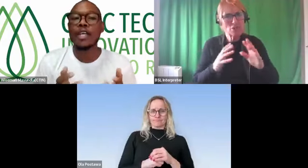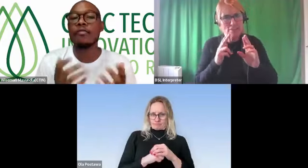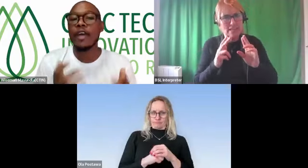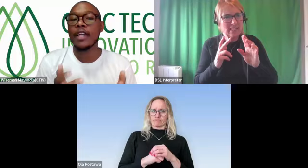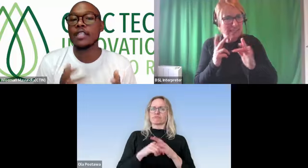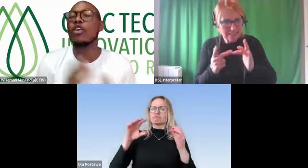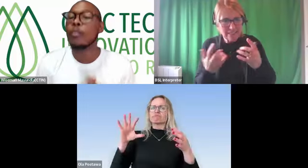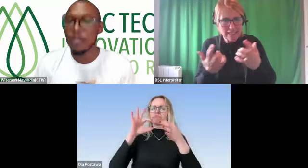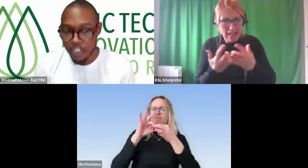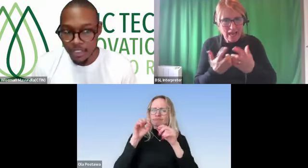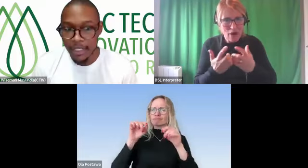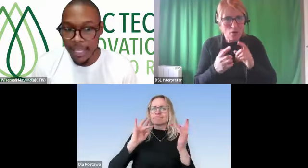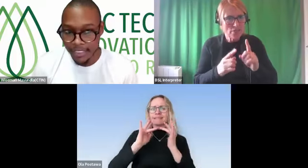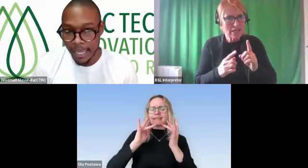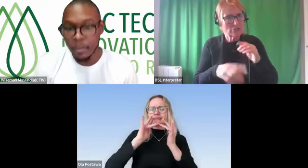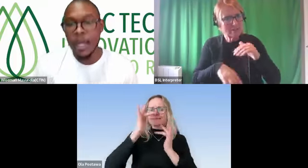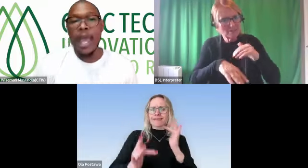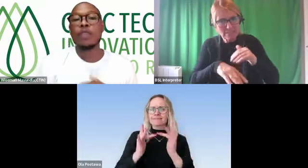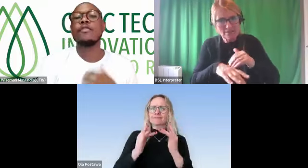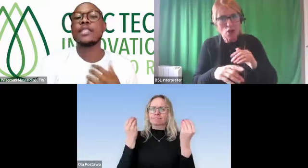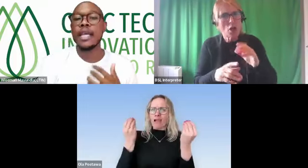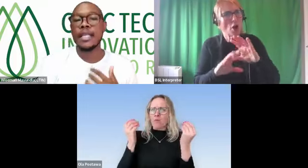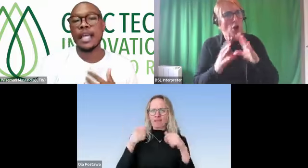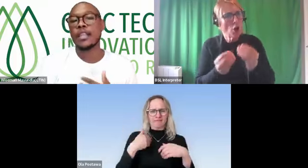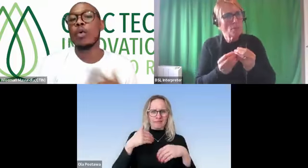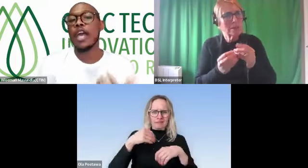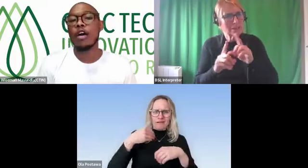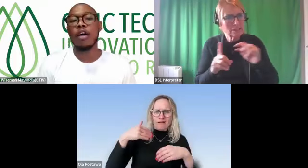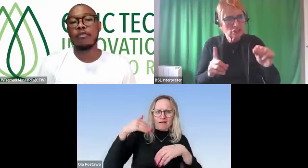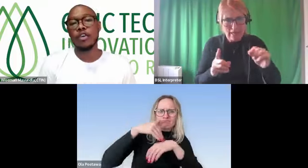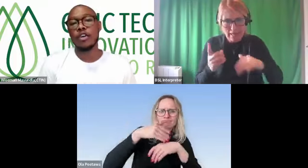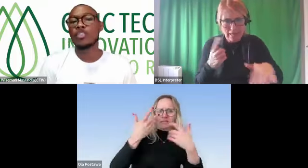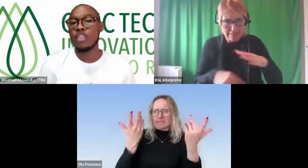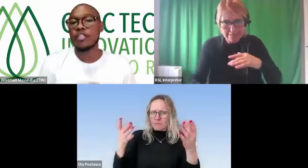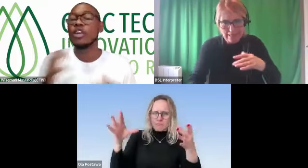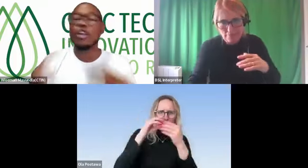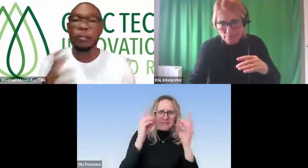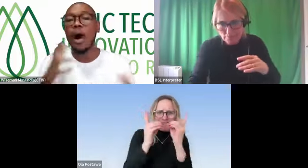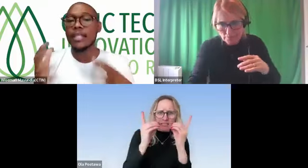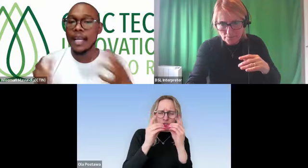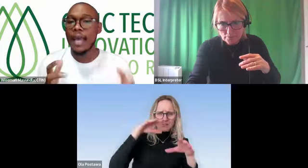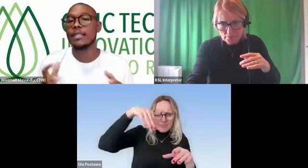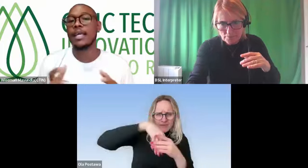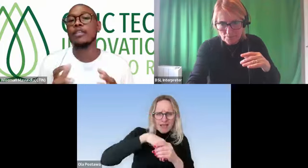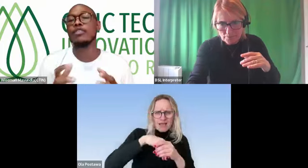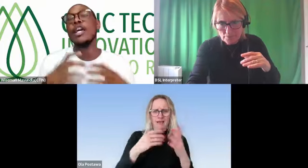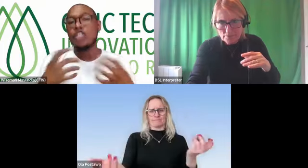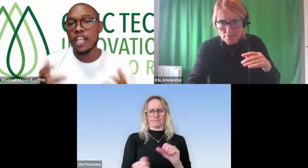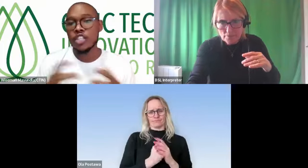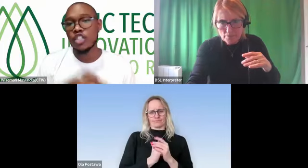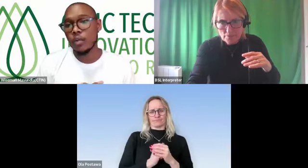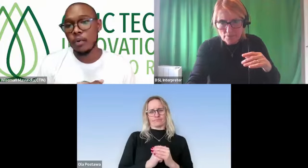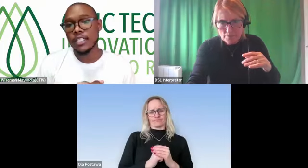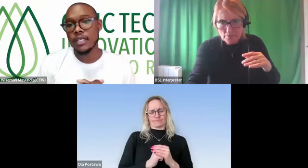how those are affecting the global digital landscape. And we've seen that in the wake of, the shift in global power dynamics